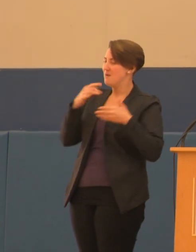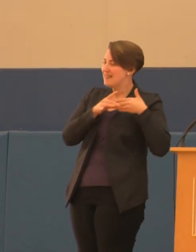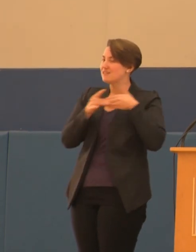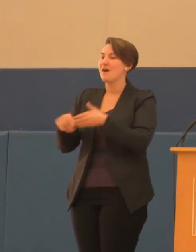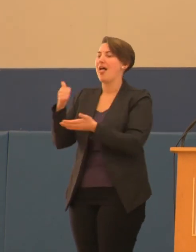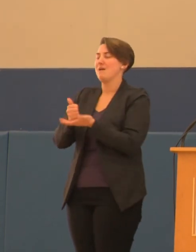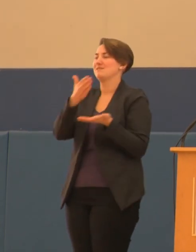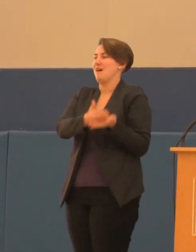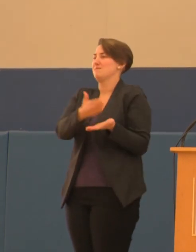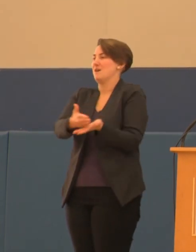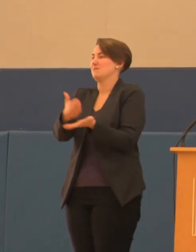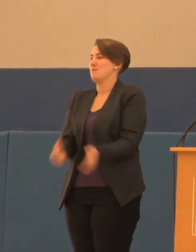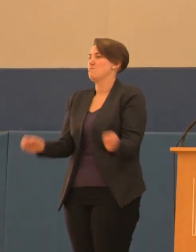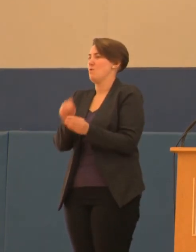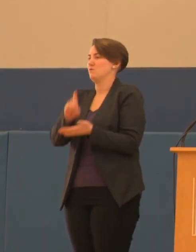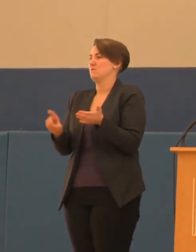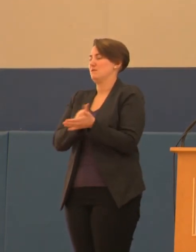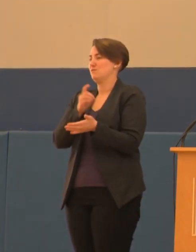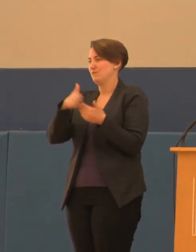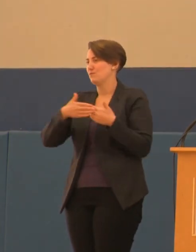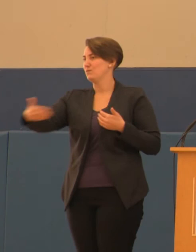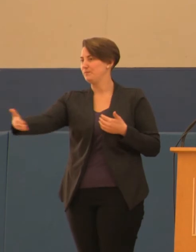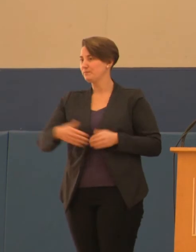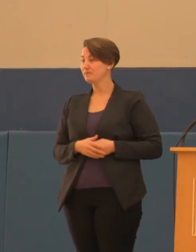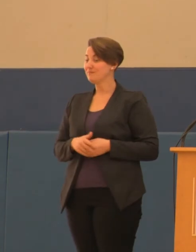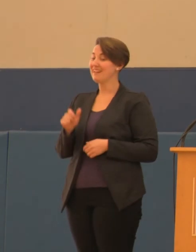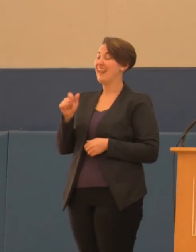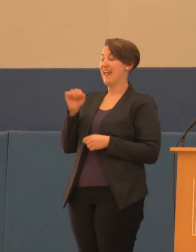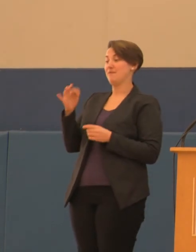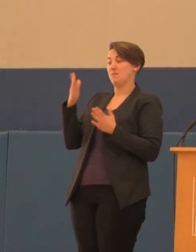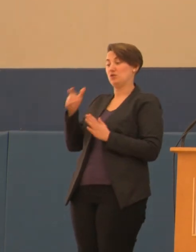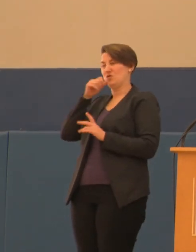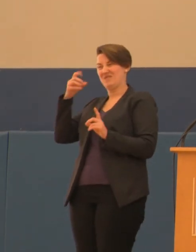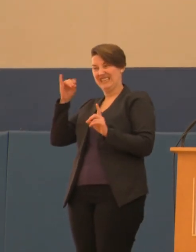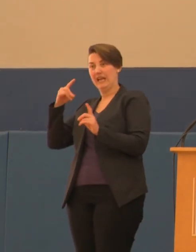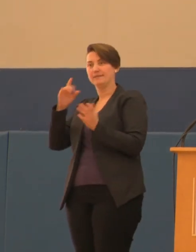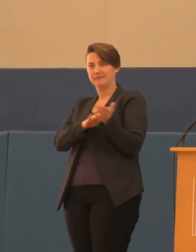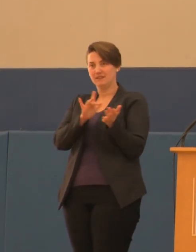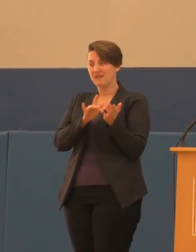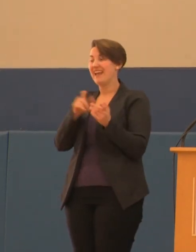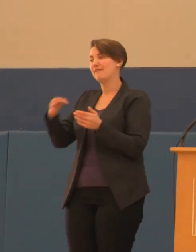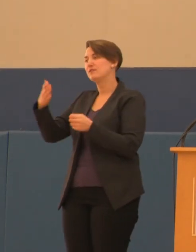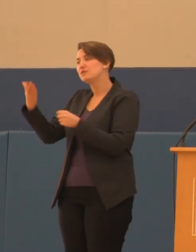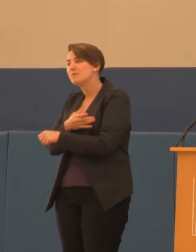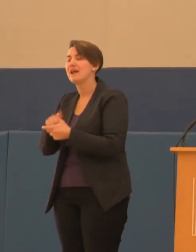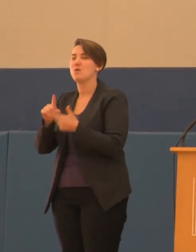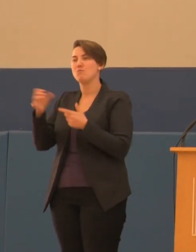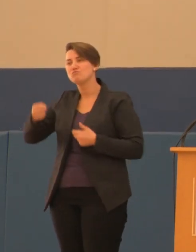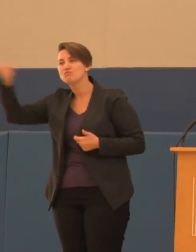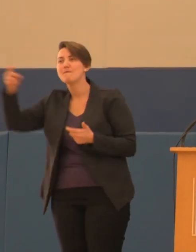women who are coming behind you. If that employee is disciplined, if that employee is terminated, if that doctor is